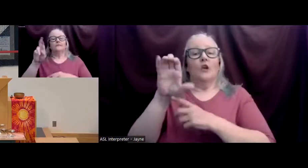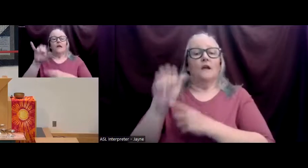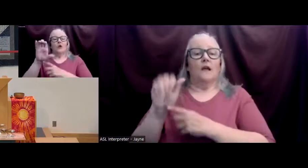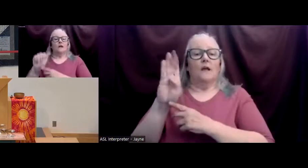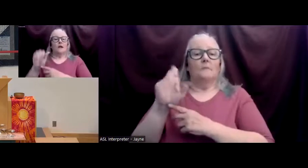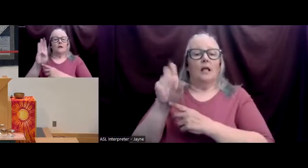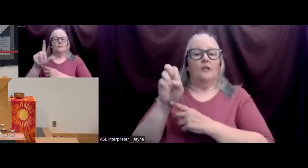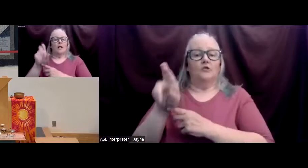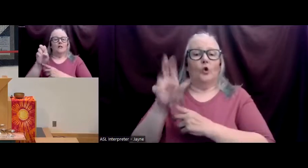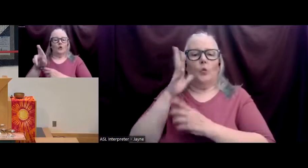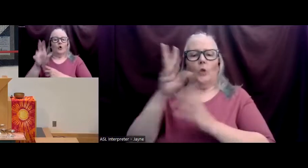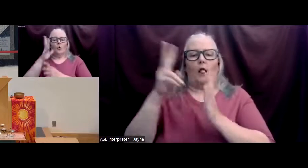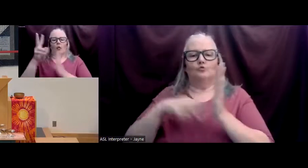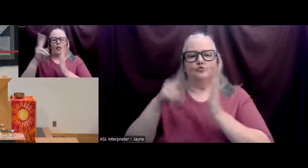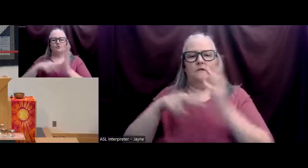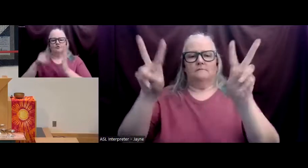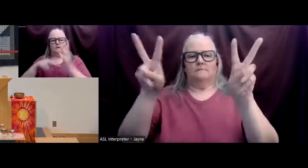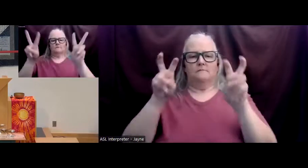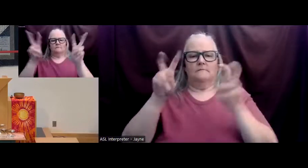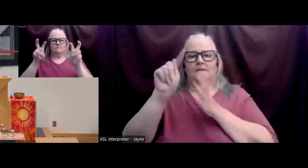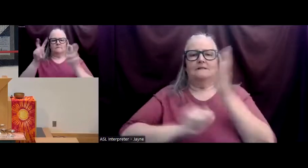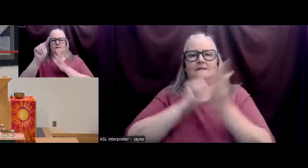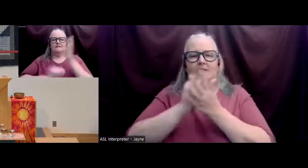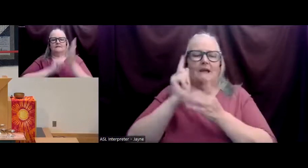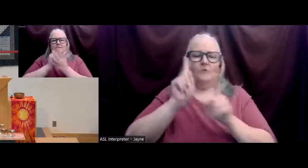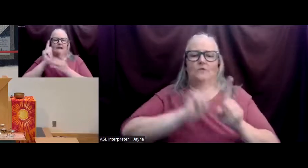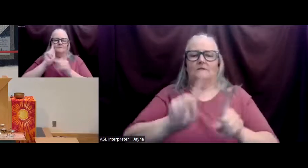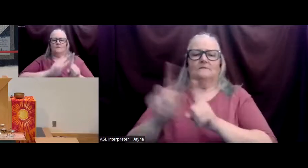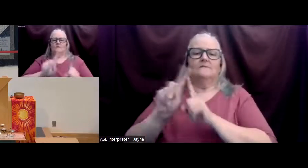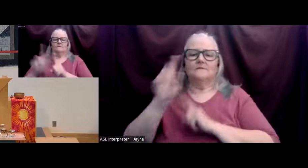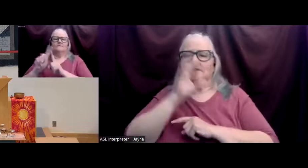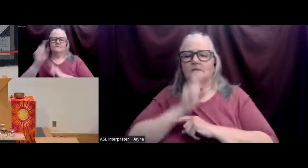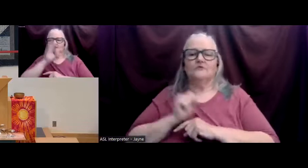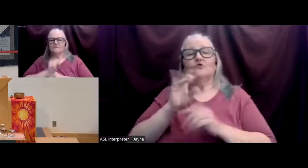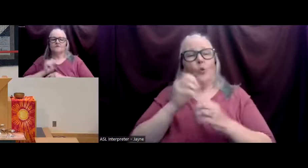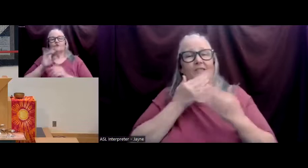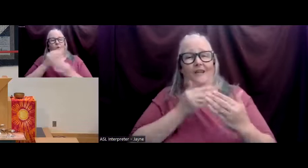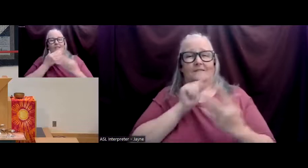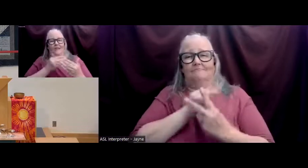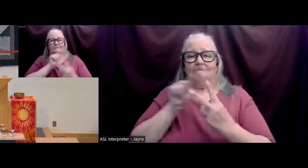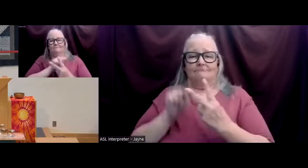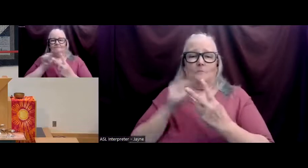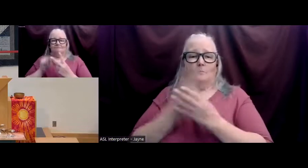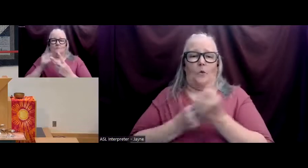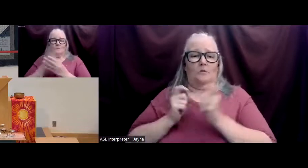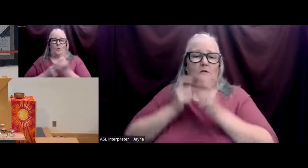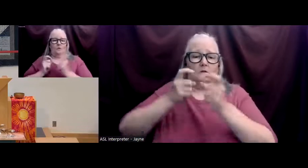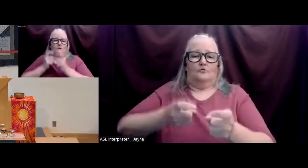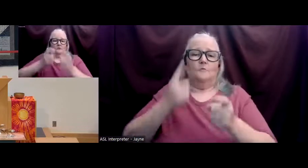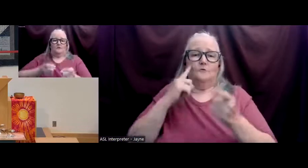ages. Many thanks to you both for your contribution to today's worship service.